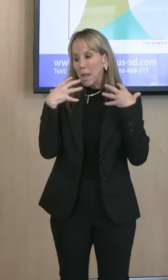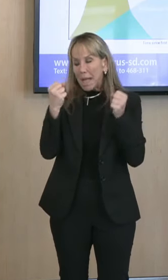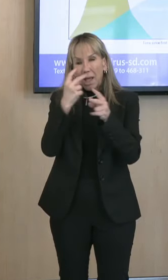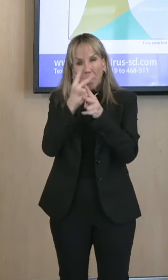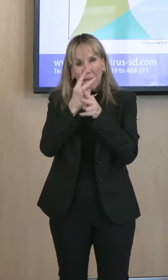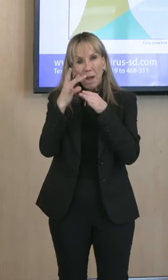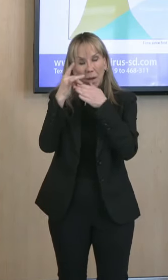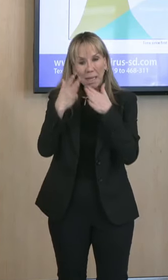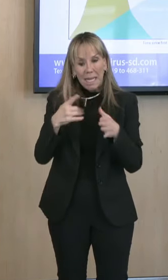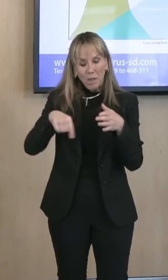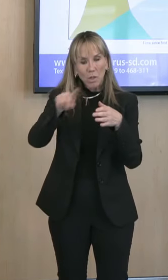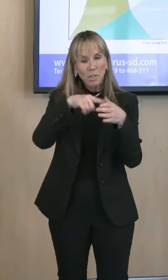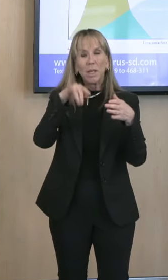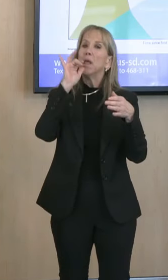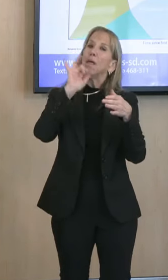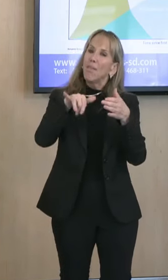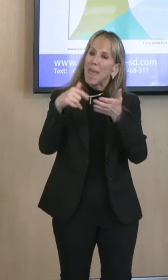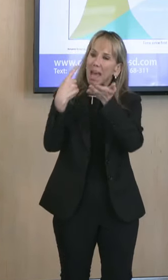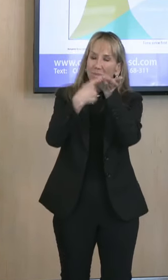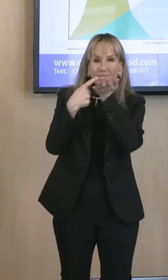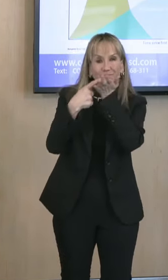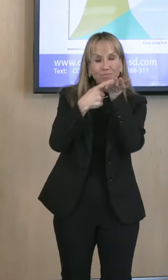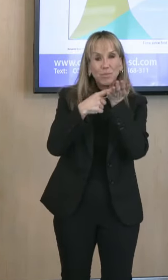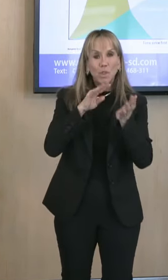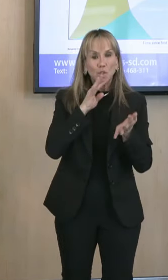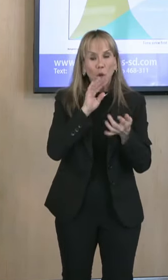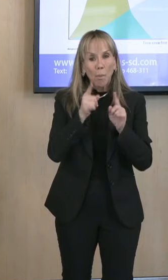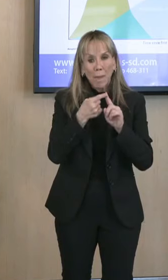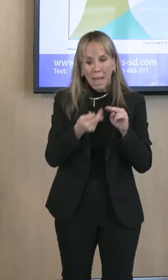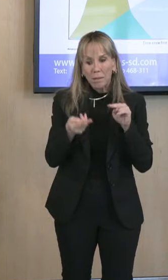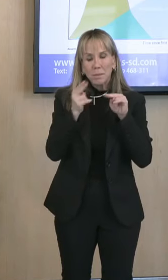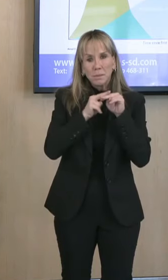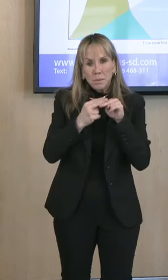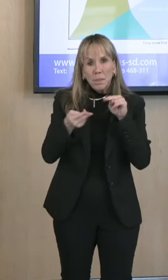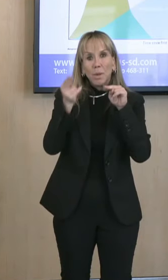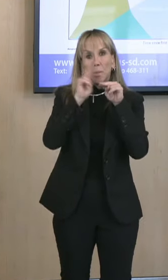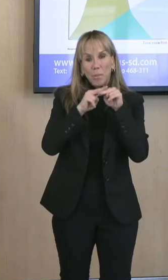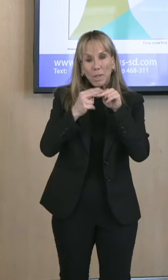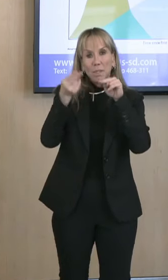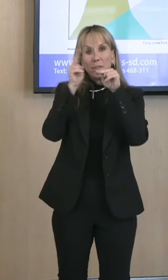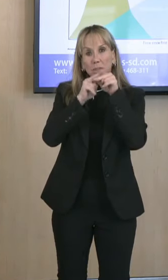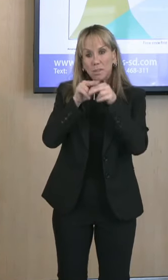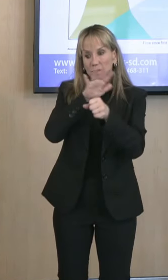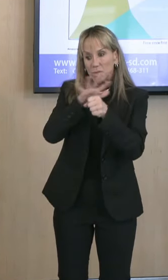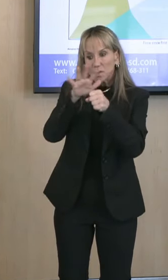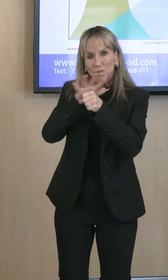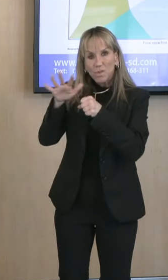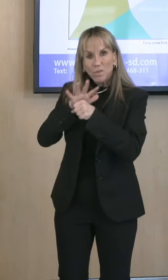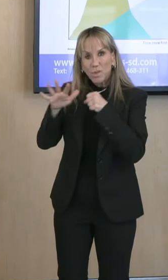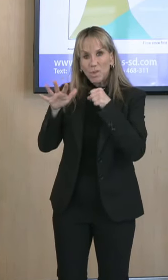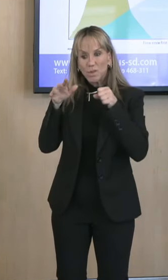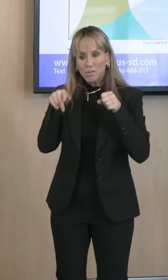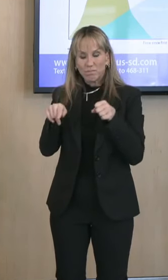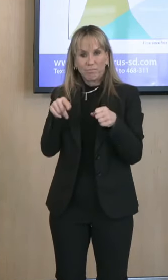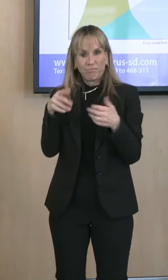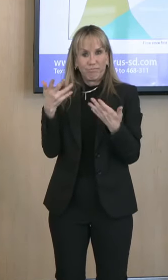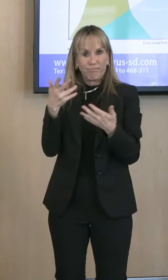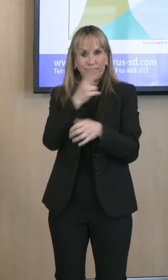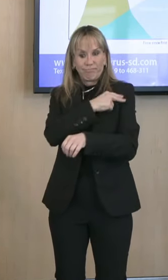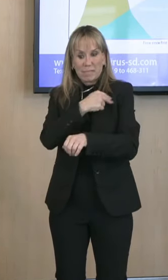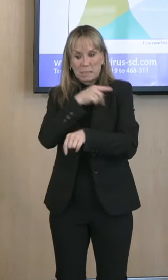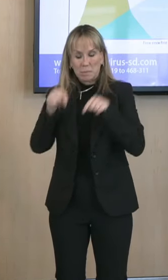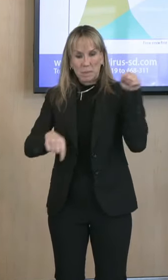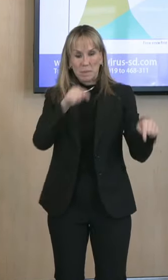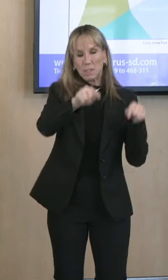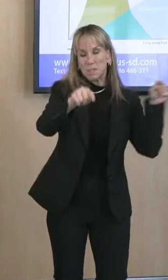responsiveness to those dialogues of the increasing capacity of our healthcare system locally does not